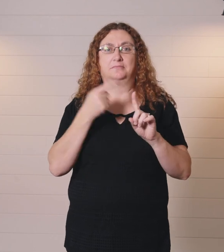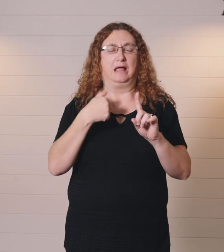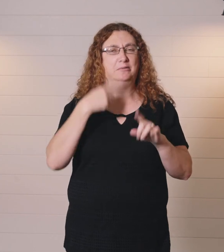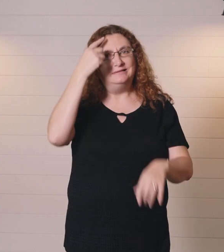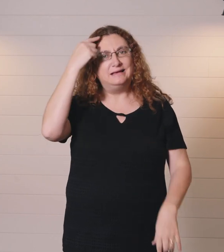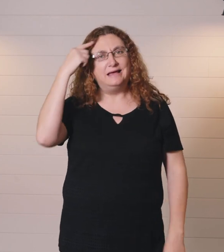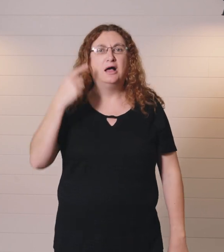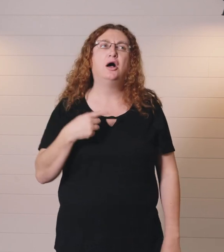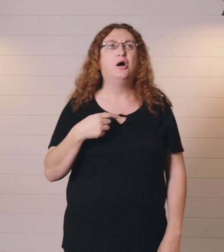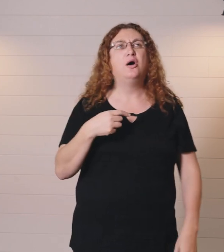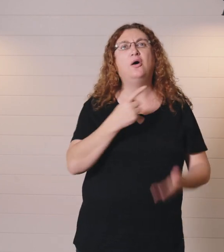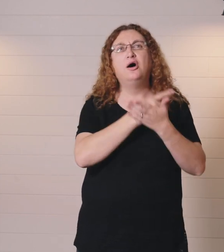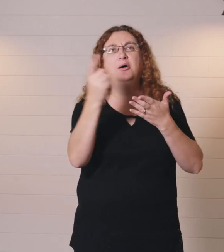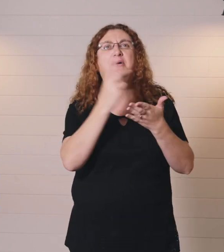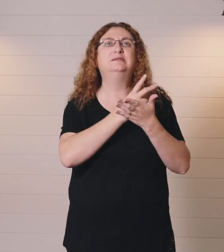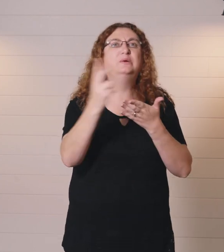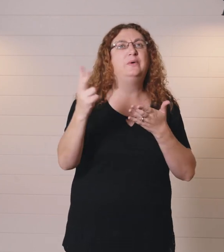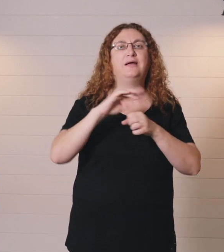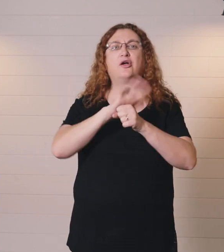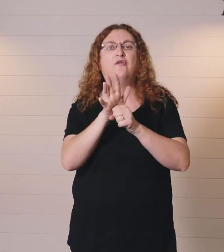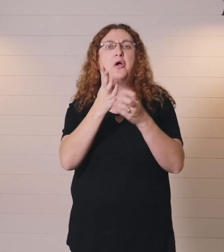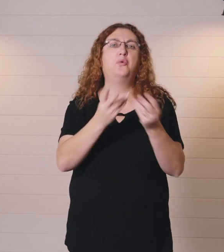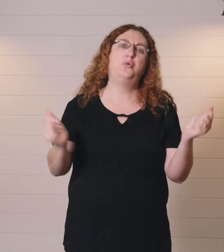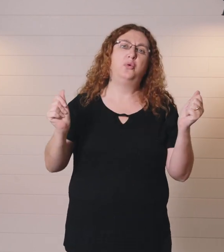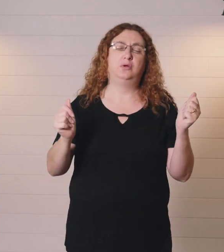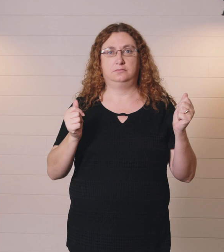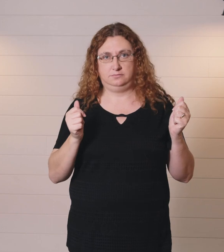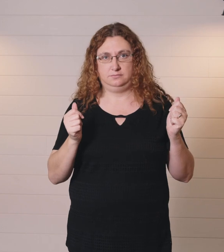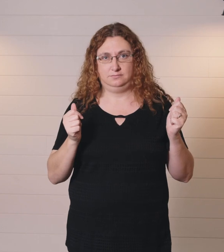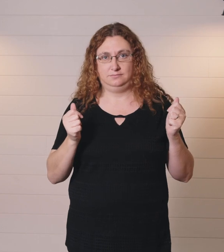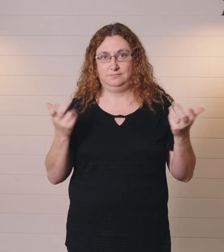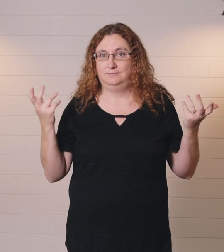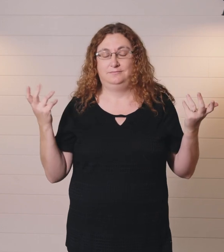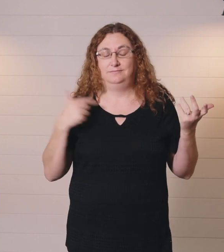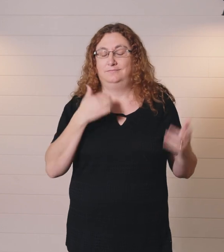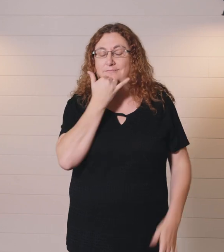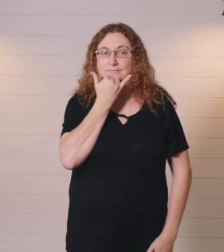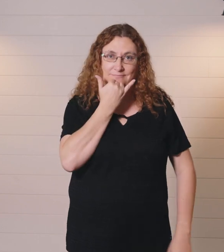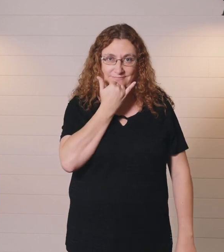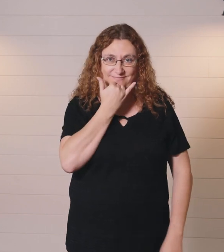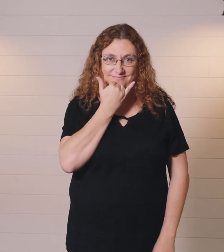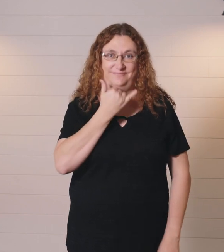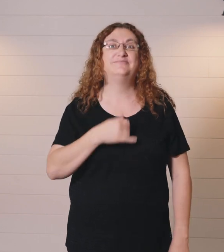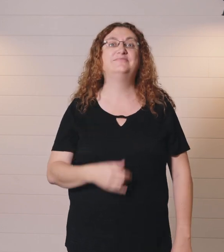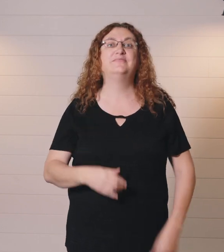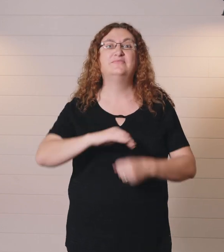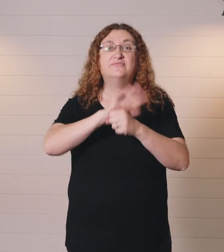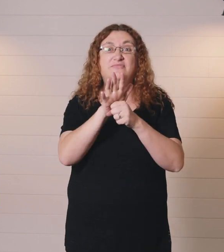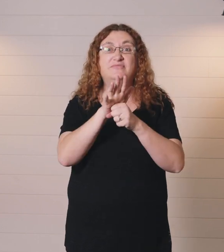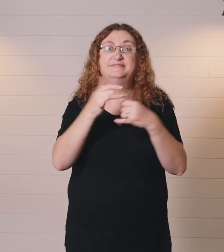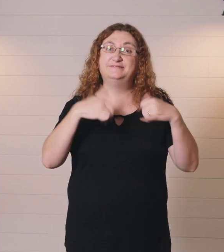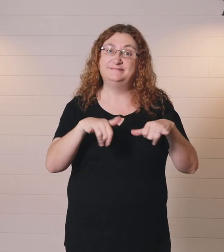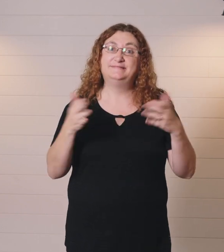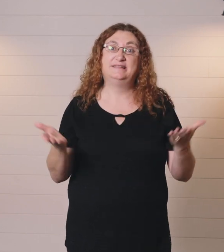don't know, I was thinking that within a couple weeks, this COVID thing is gonna be over. Well, I was very wrong on that, and COVID is